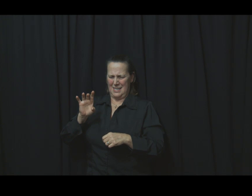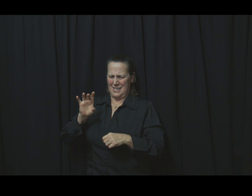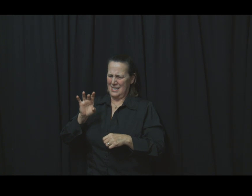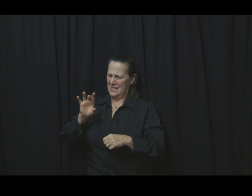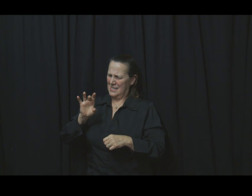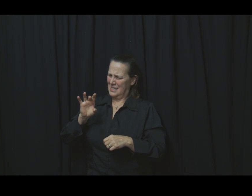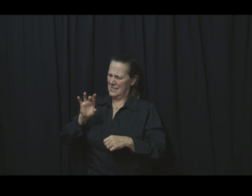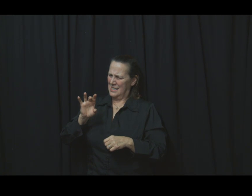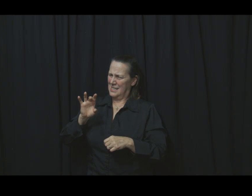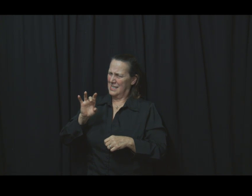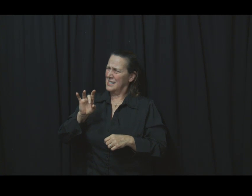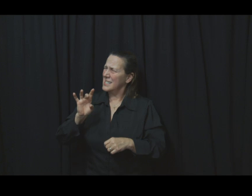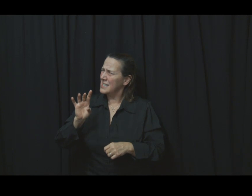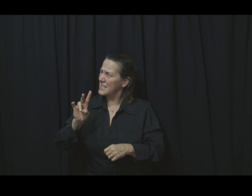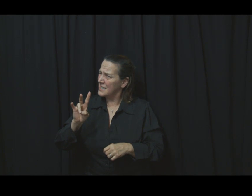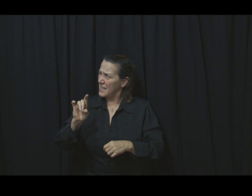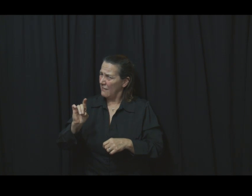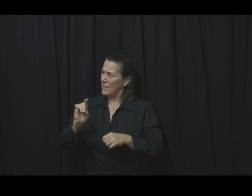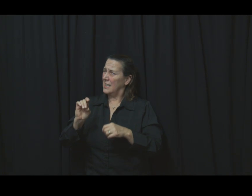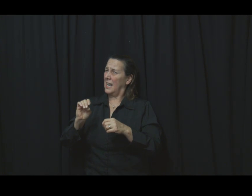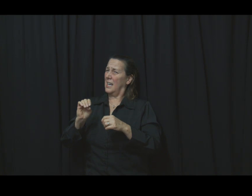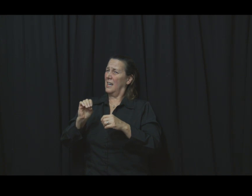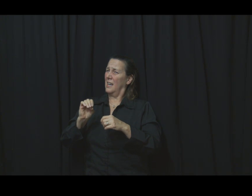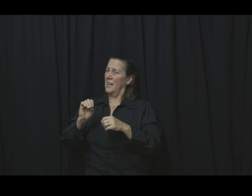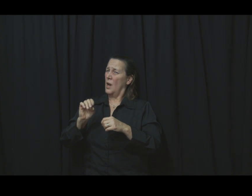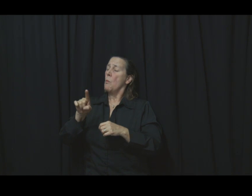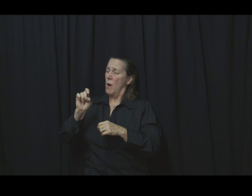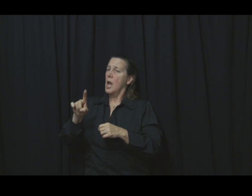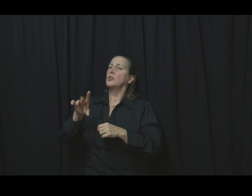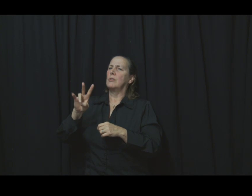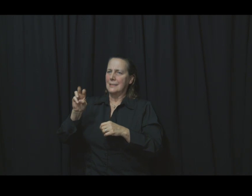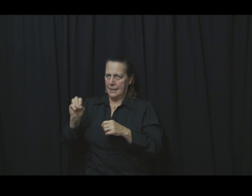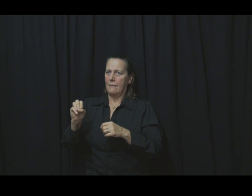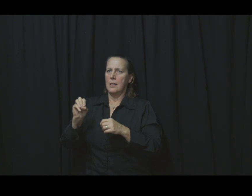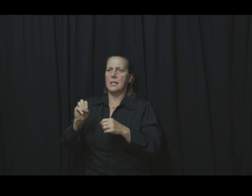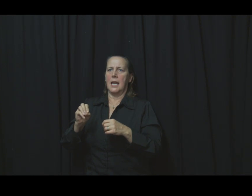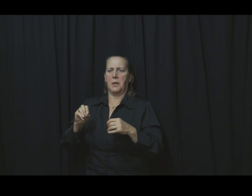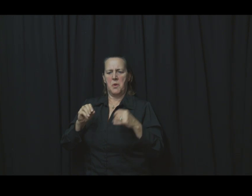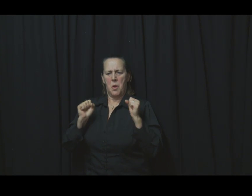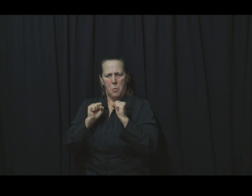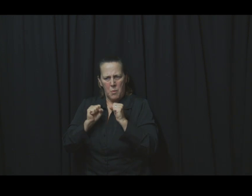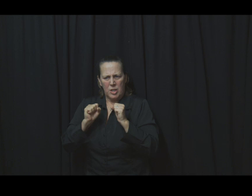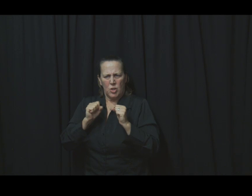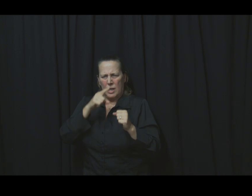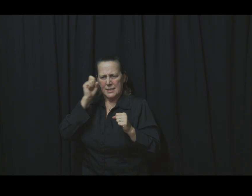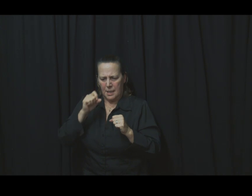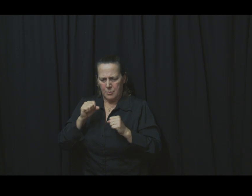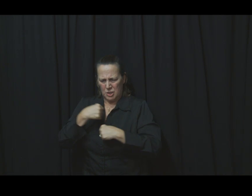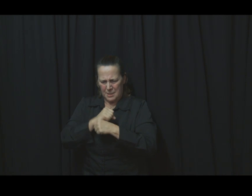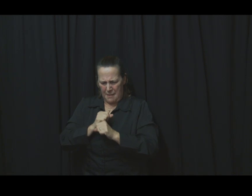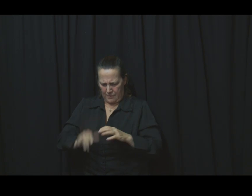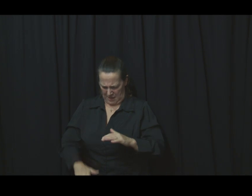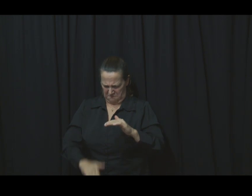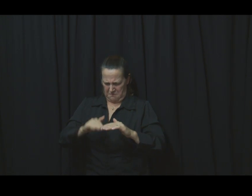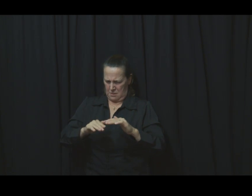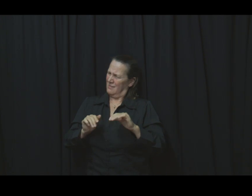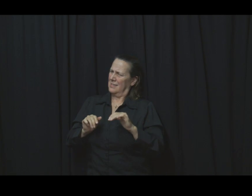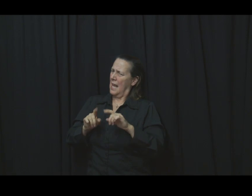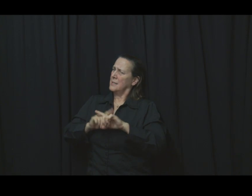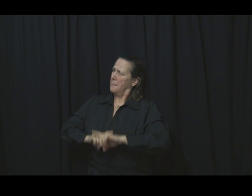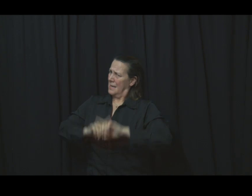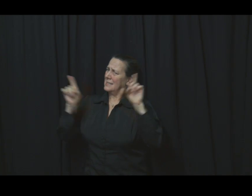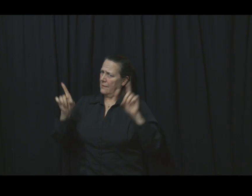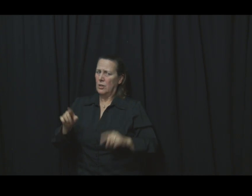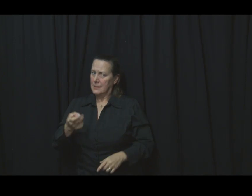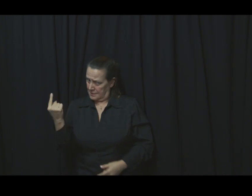winter-summer cycles every year for the last 4,000 years. I mean, wouldn't someone have noticed that?